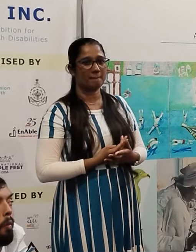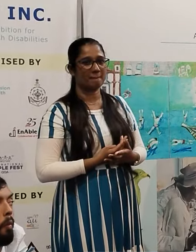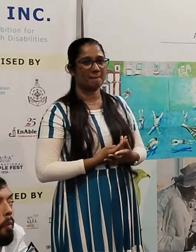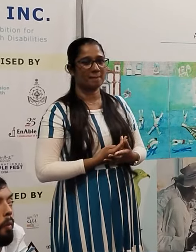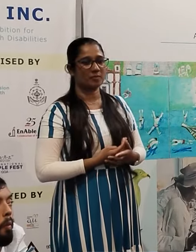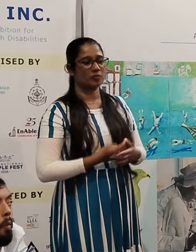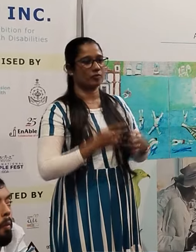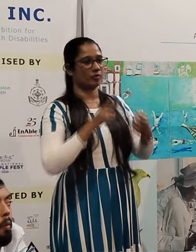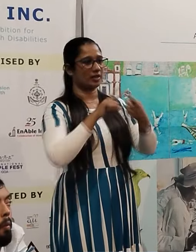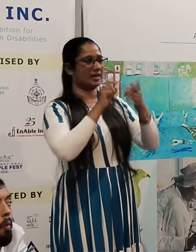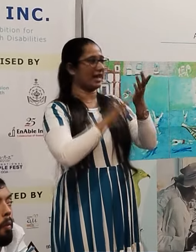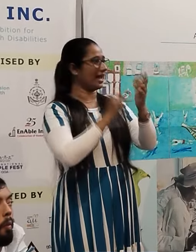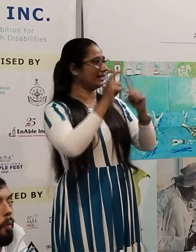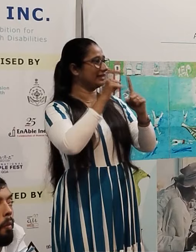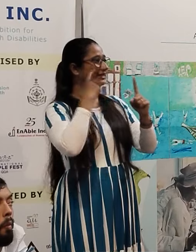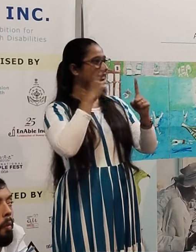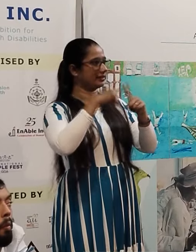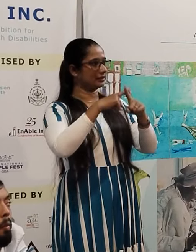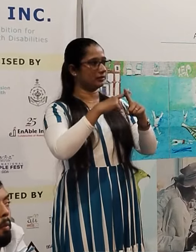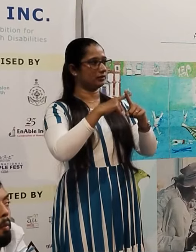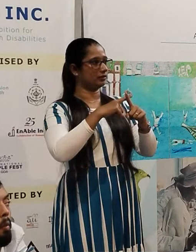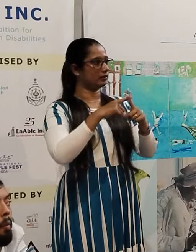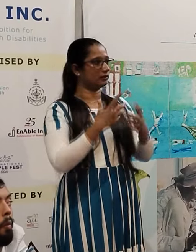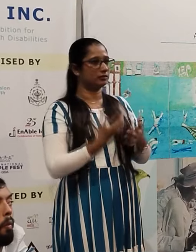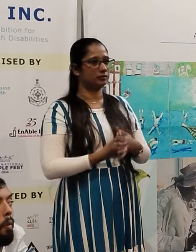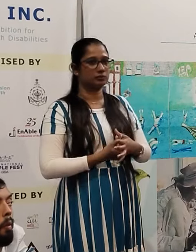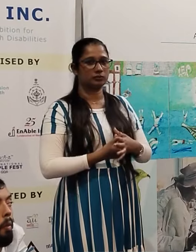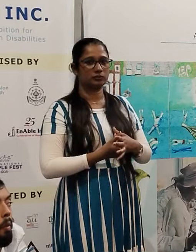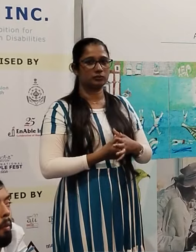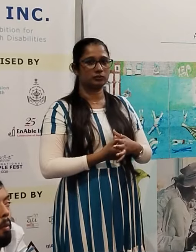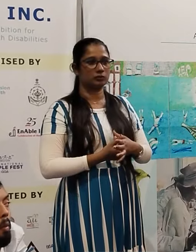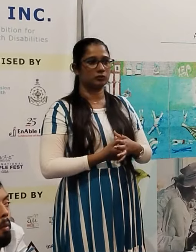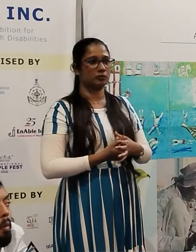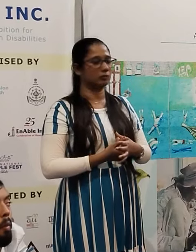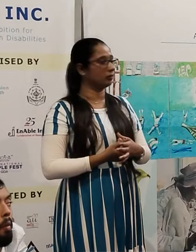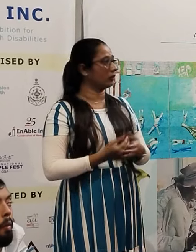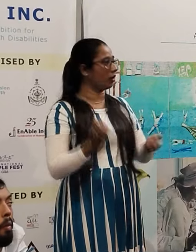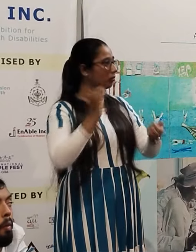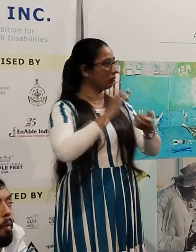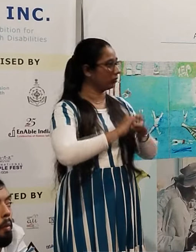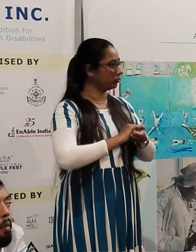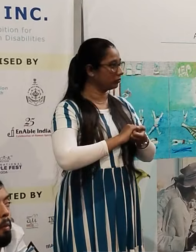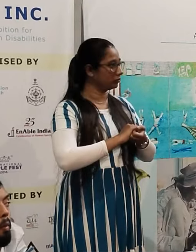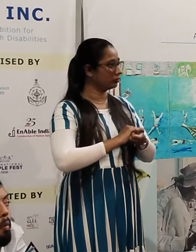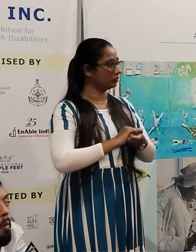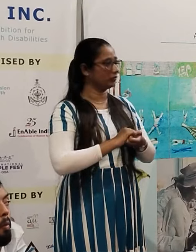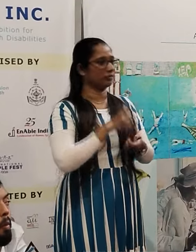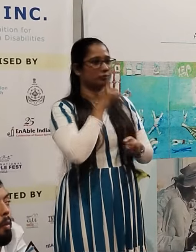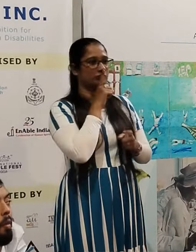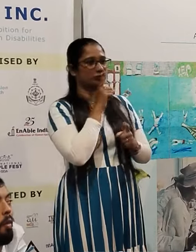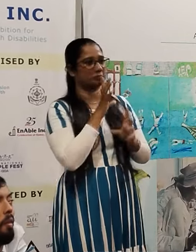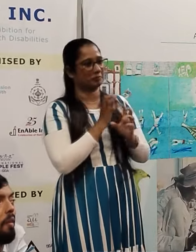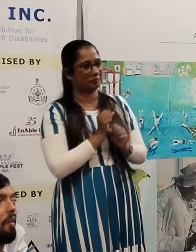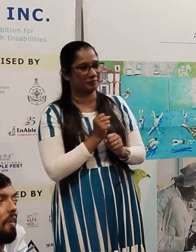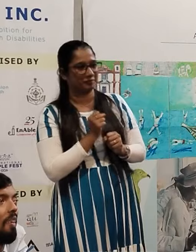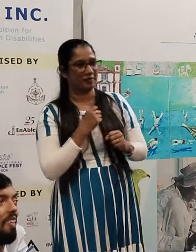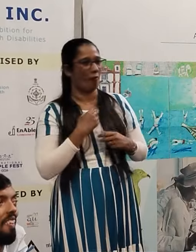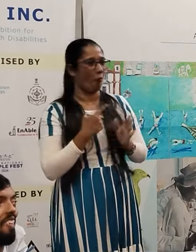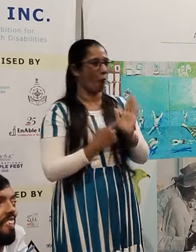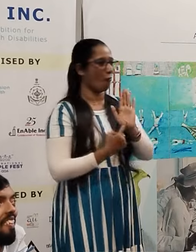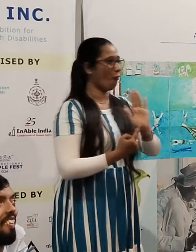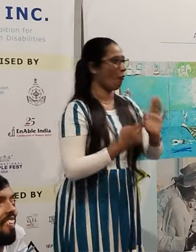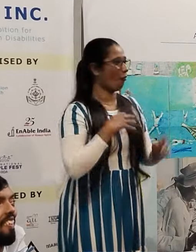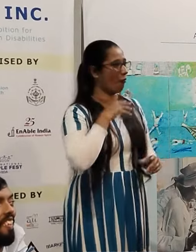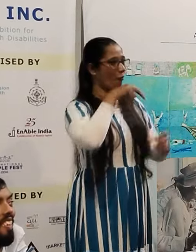Antiptics X, any representative from there? Okay, our partners work silently from behind. They don't want to show